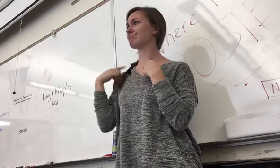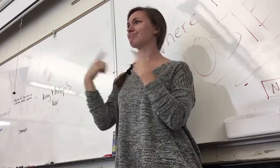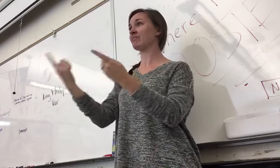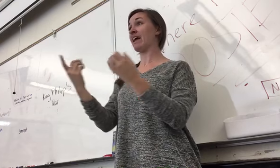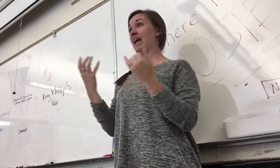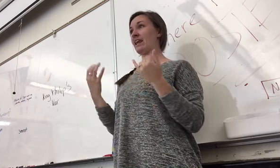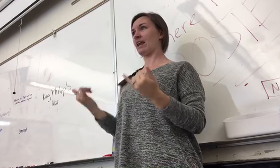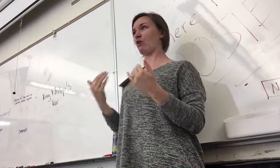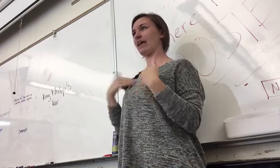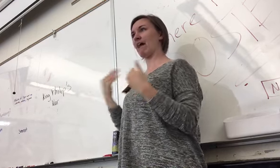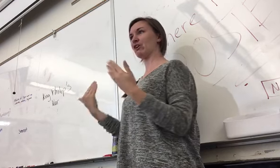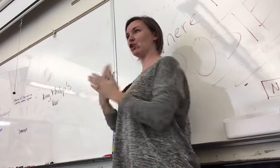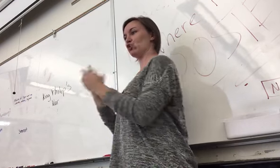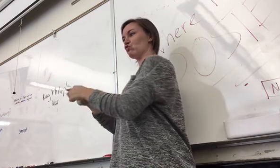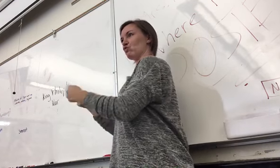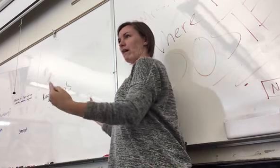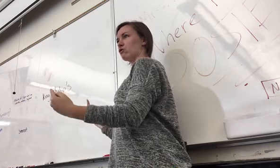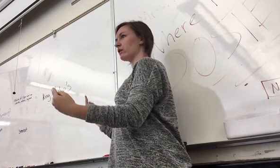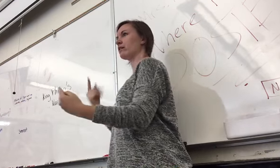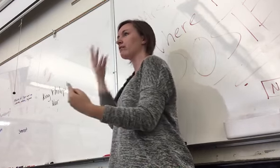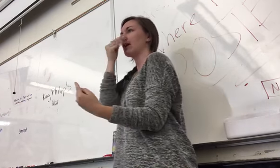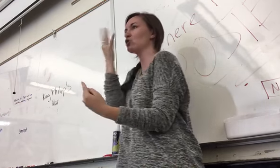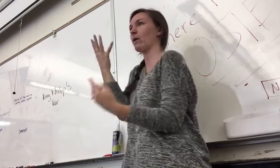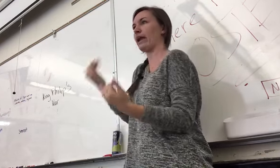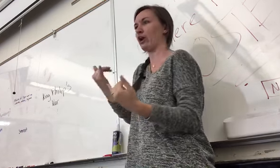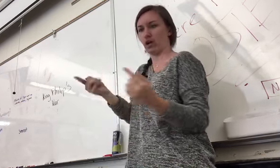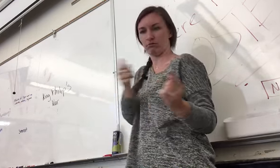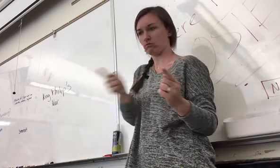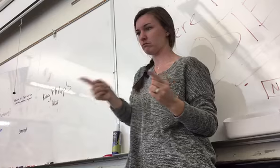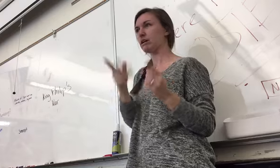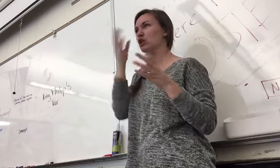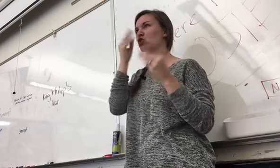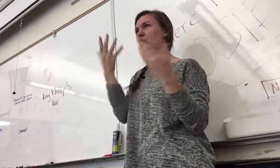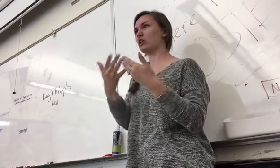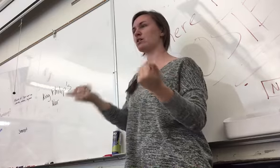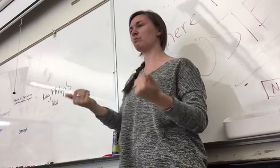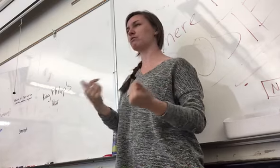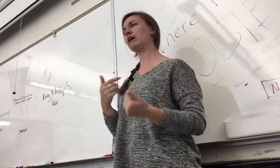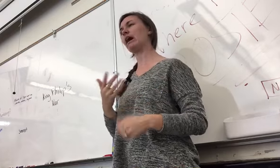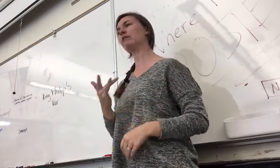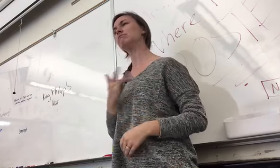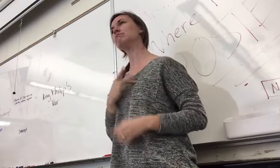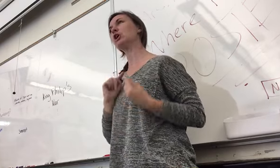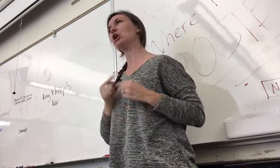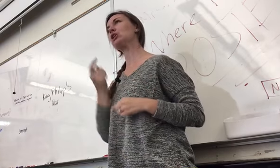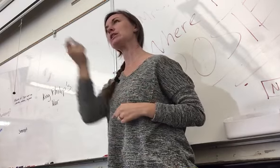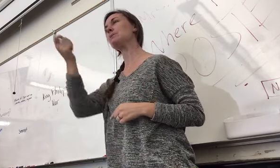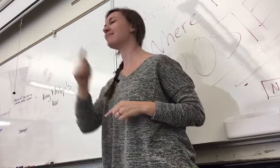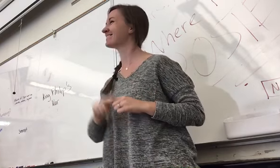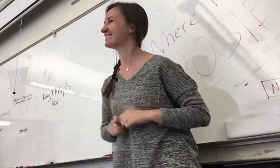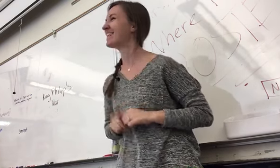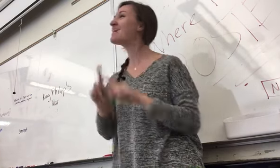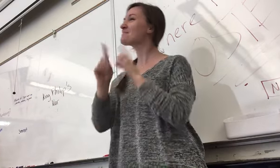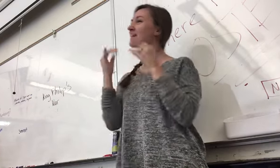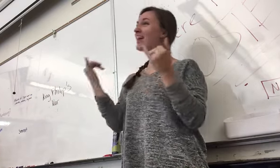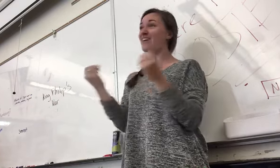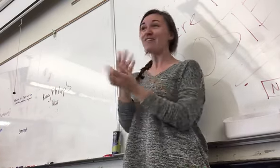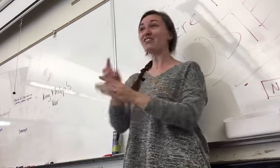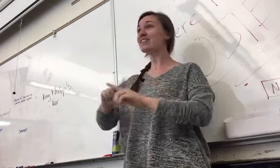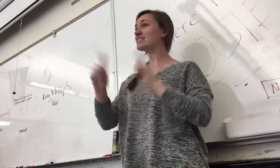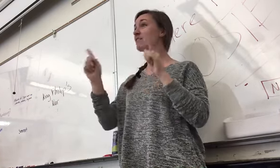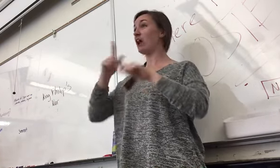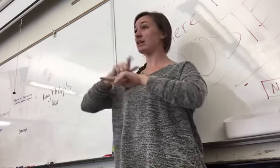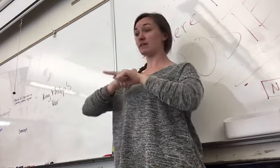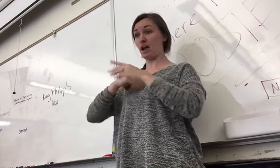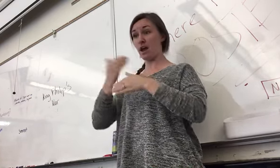they have a new rivalry. They don't even care about our school anymore. And so, yeah, it hurts my feelings. But everything's different now, right? As time